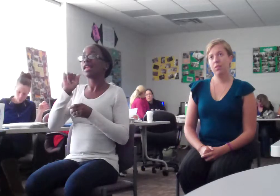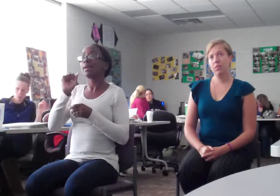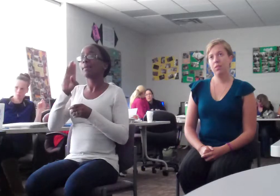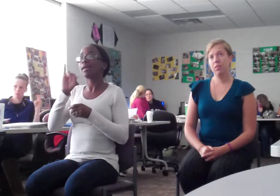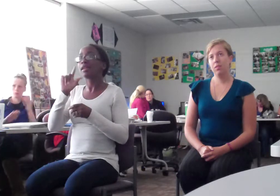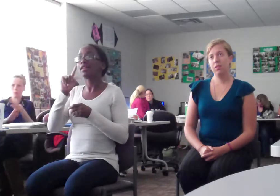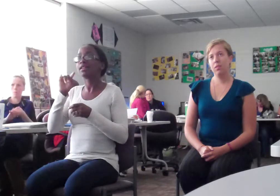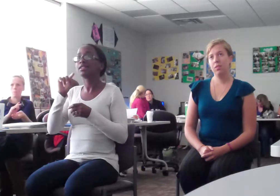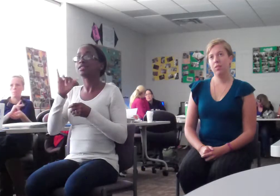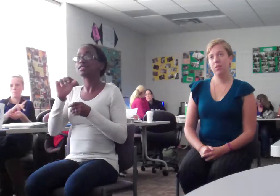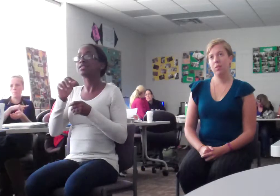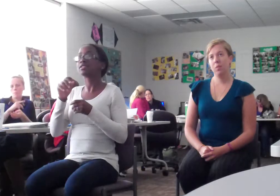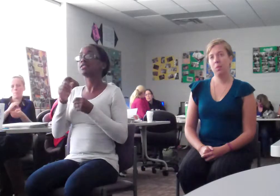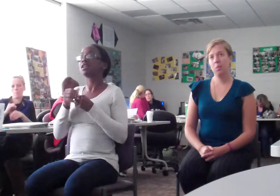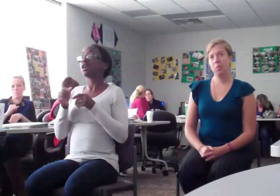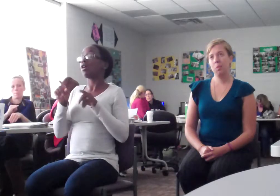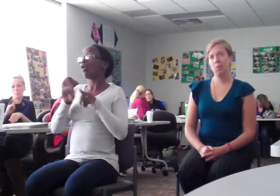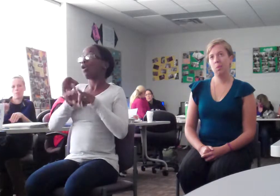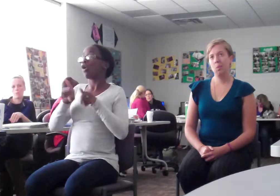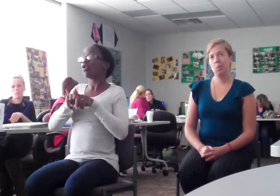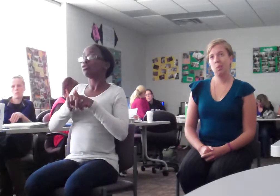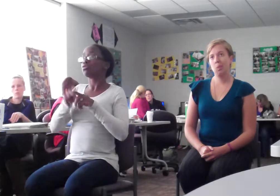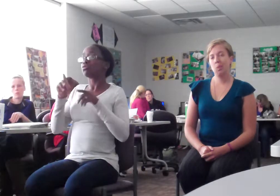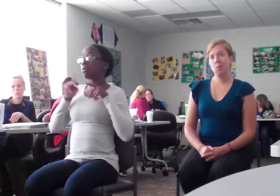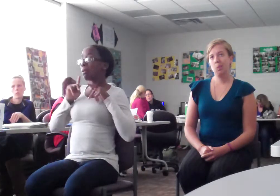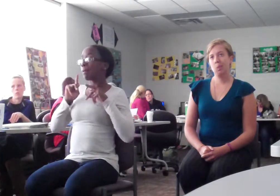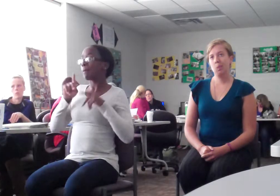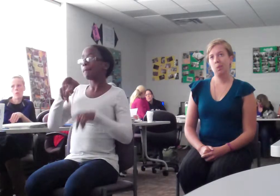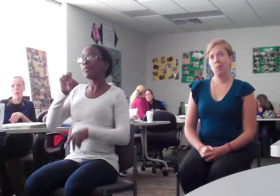of insurance. So I'll be happy to help you any way I can.